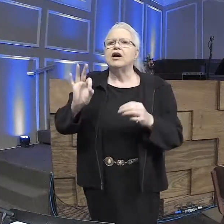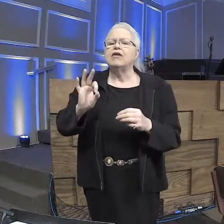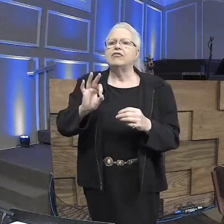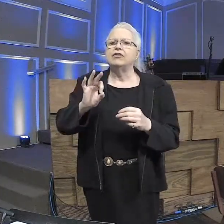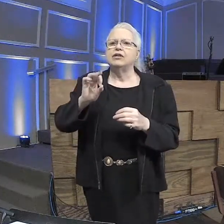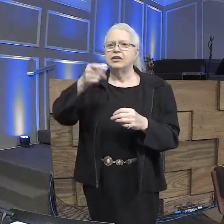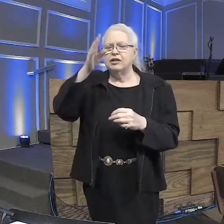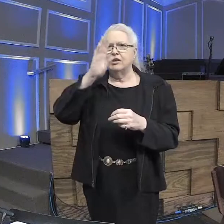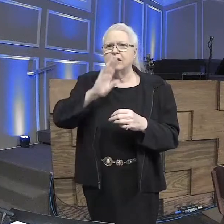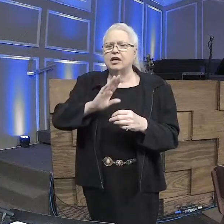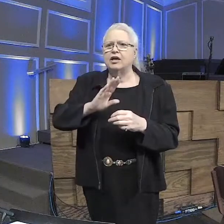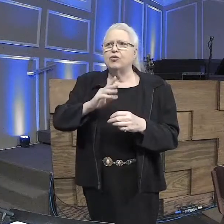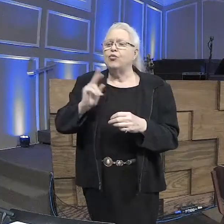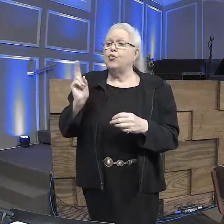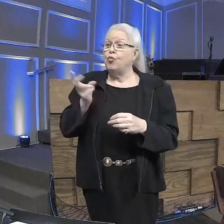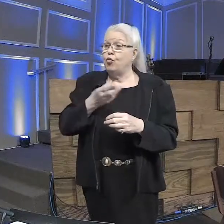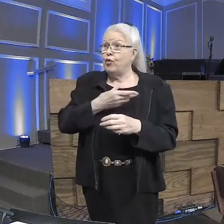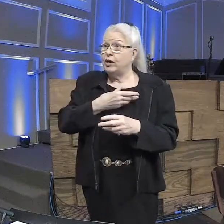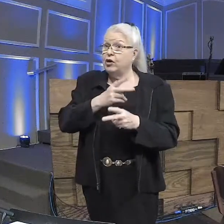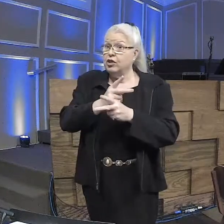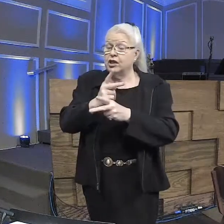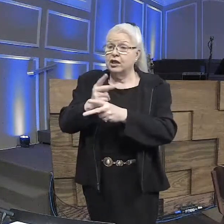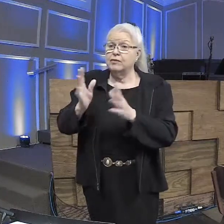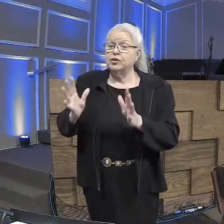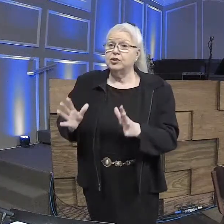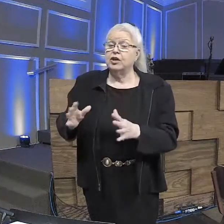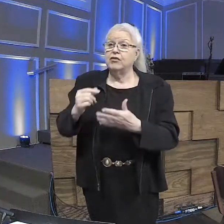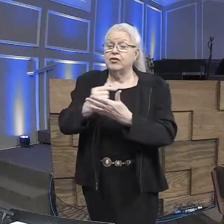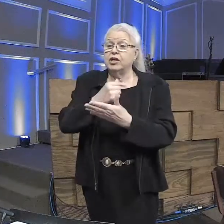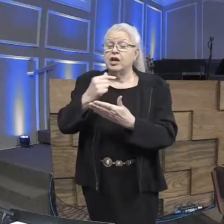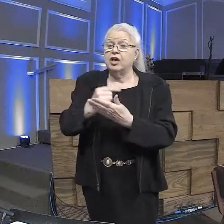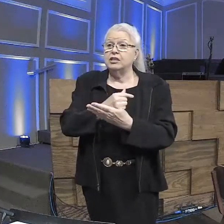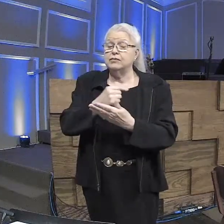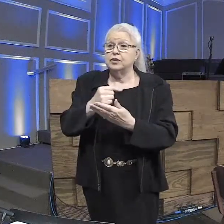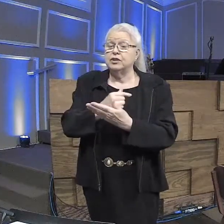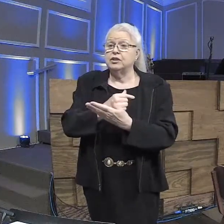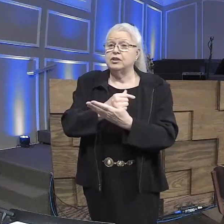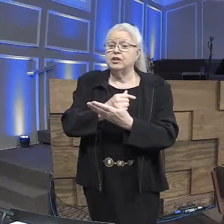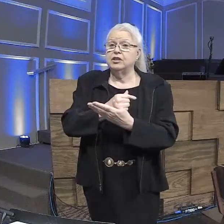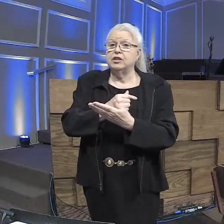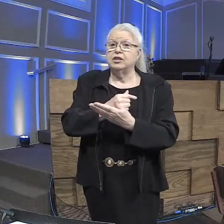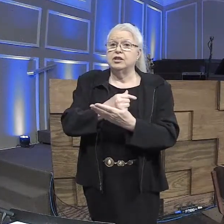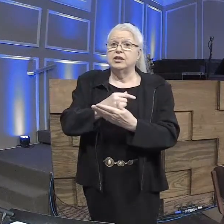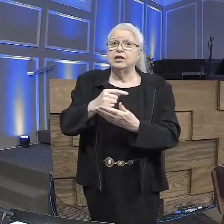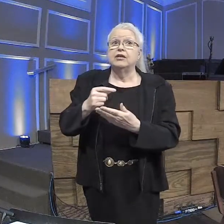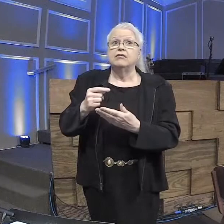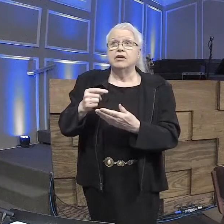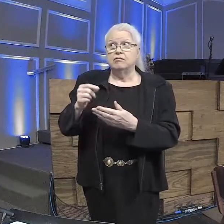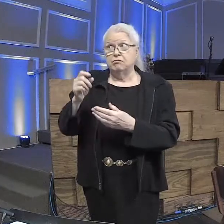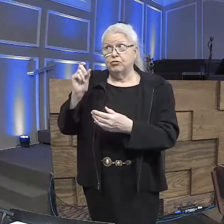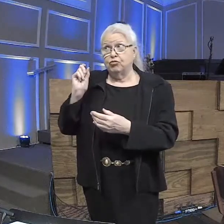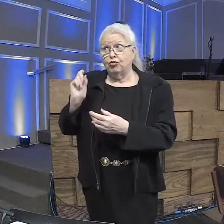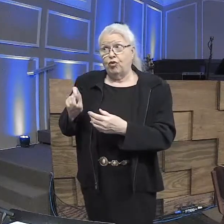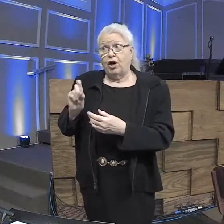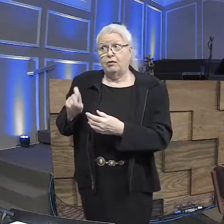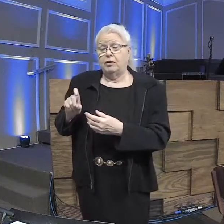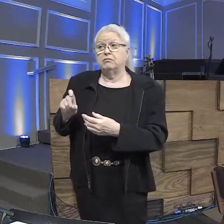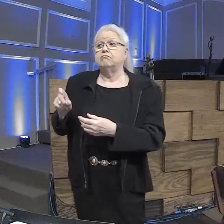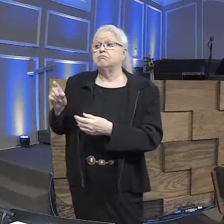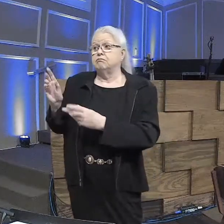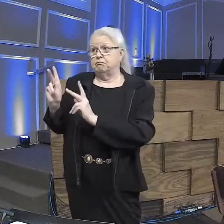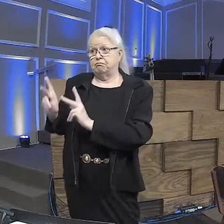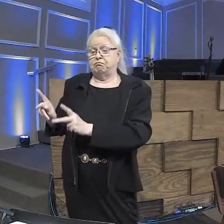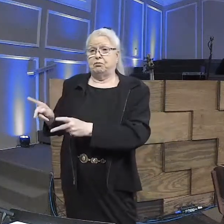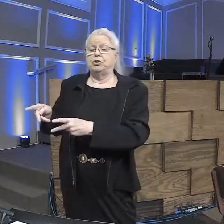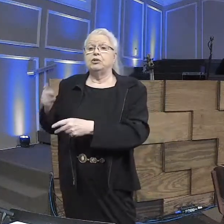next verse says, moreover, it's required in stewards of the gospel, that one be found faithful. Can I tell you,